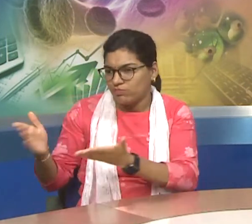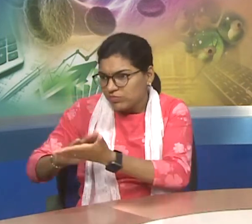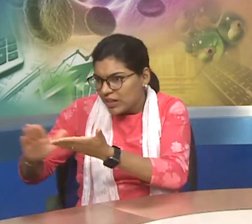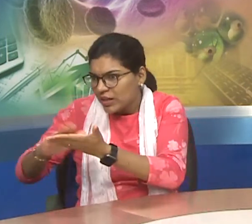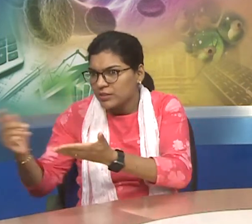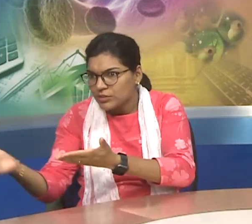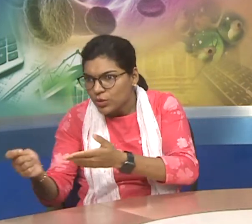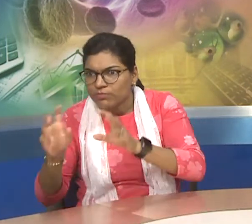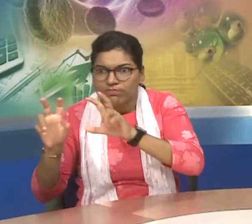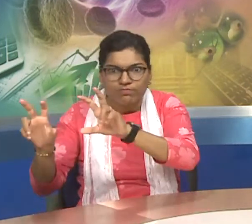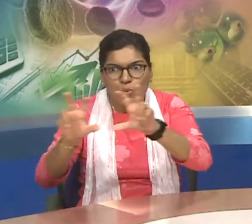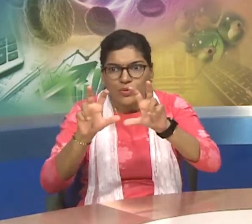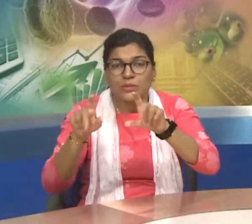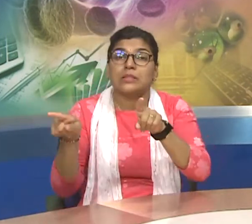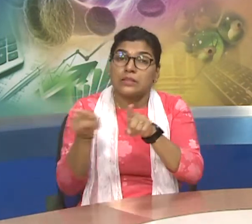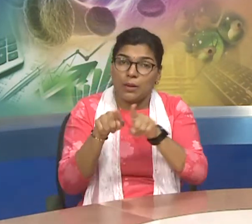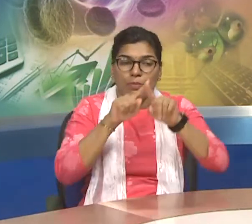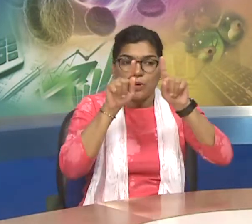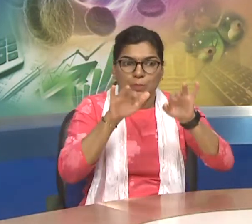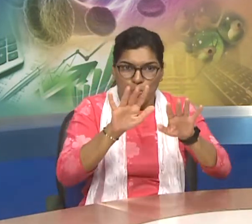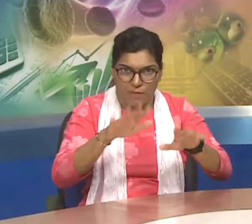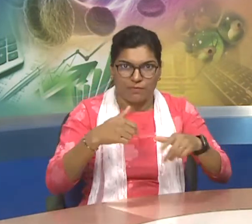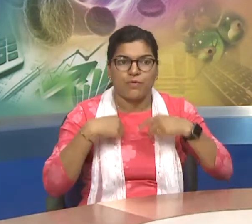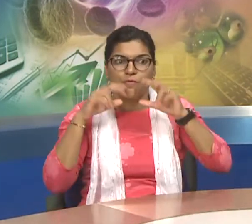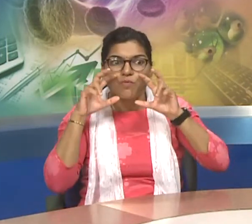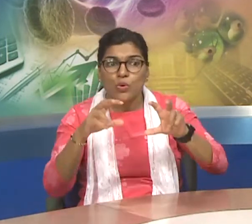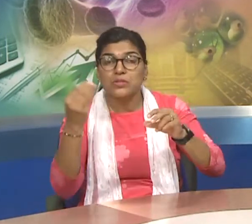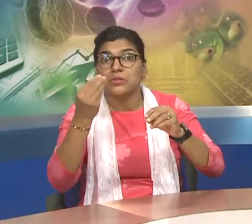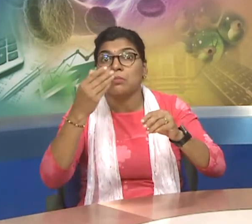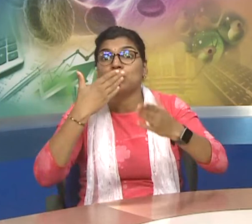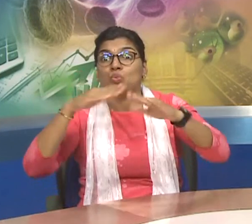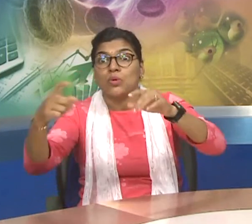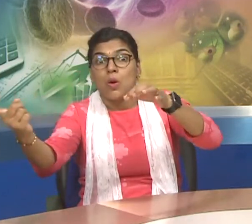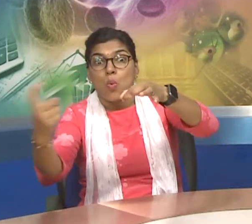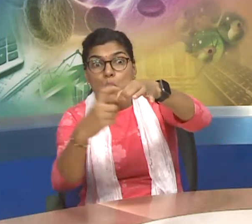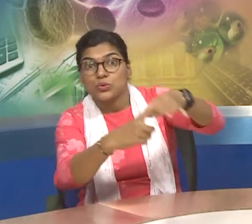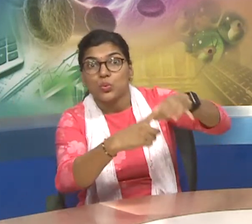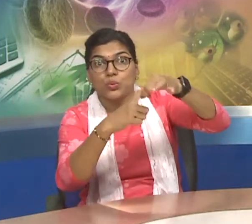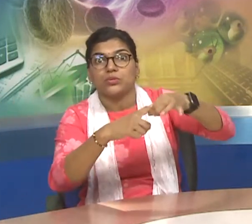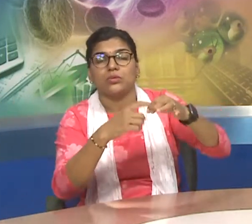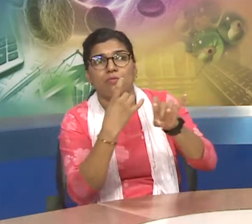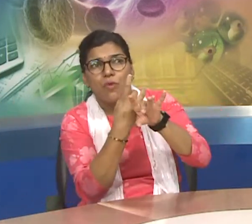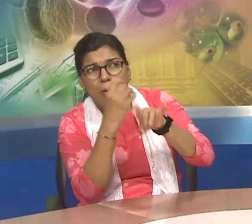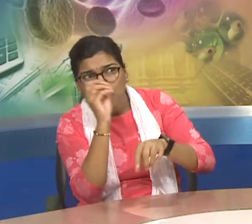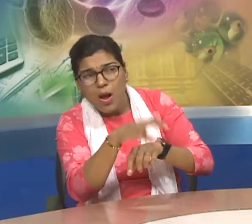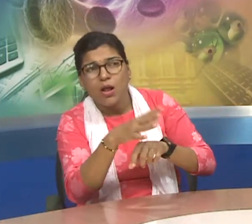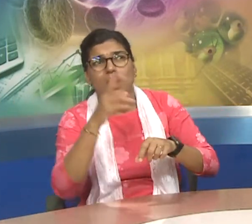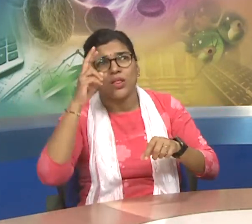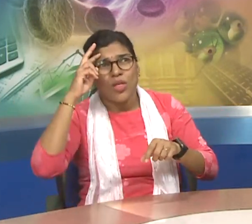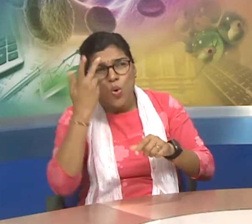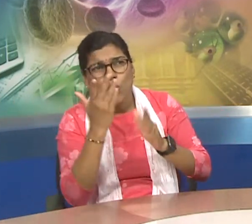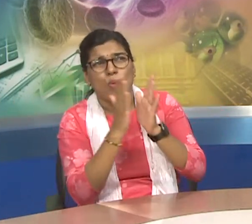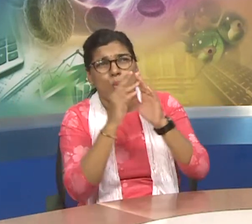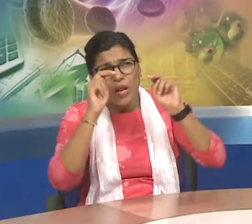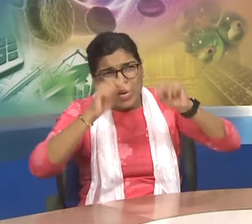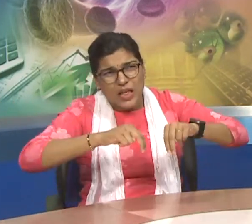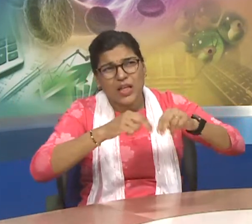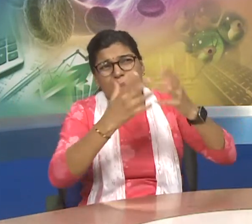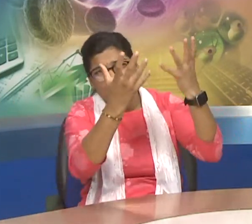operations like acquisition, cataloging, circulation, and